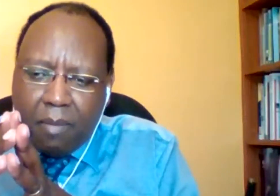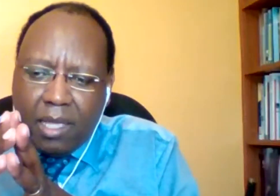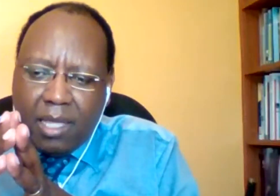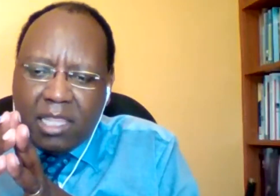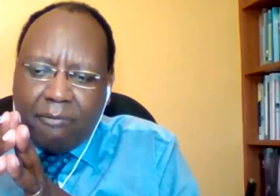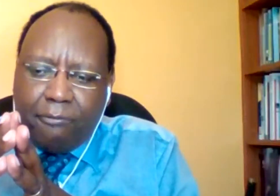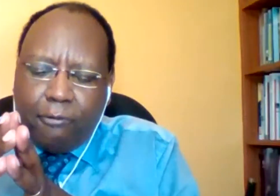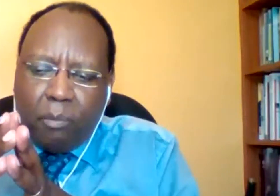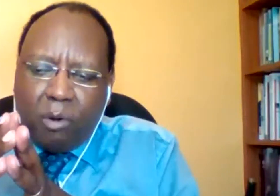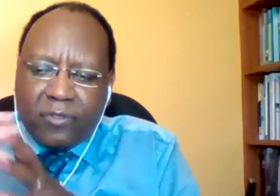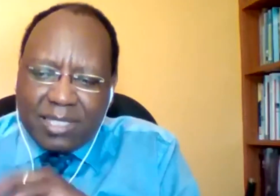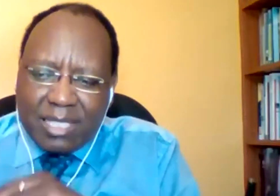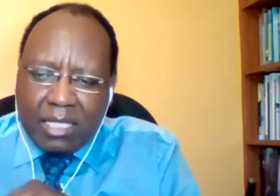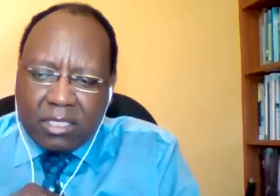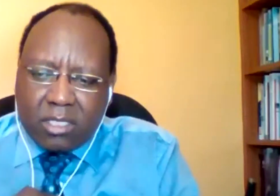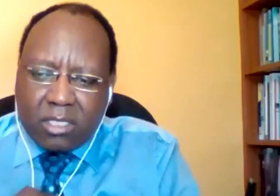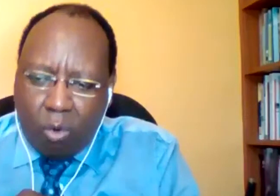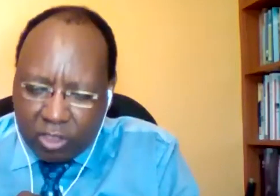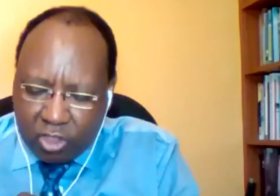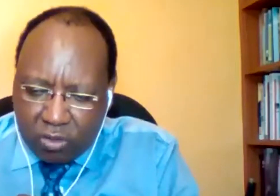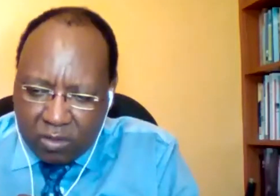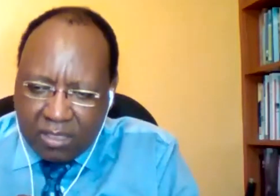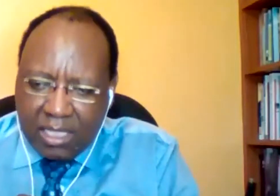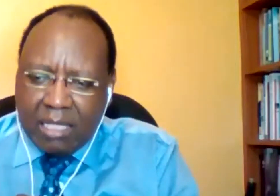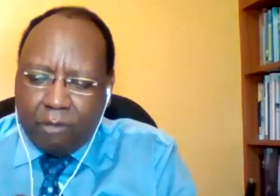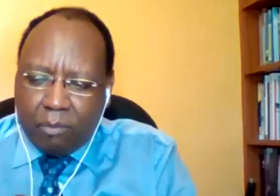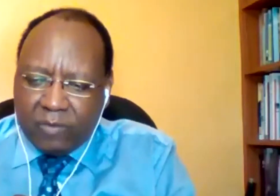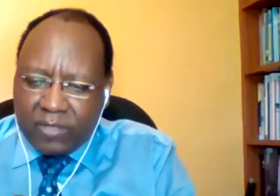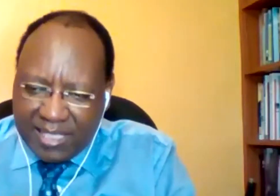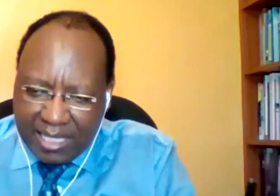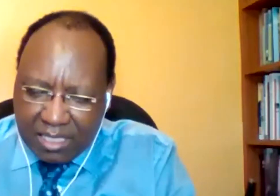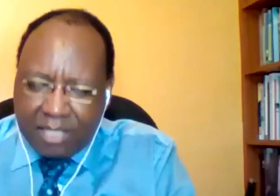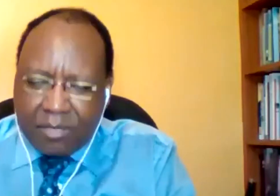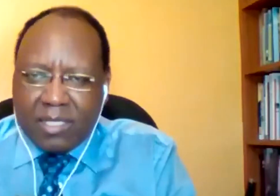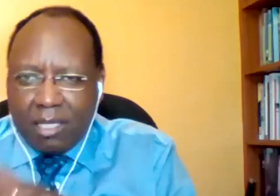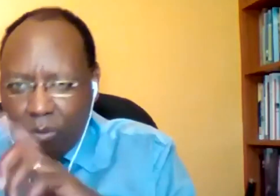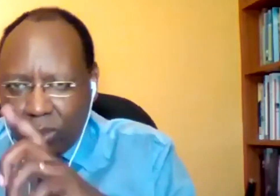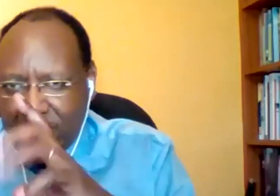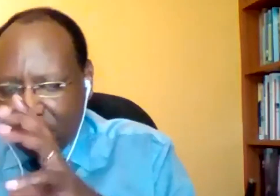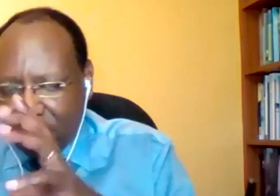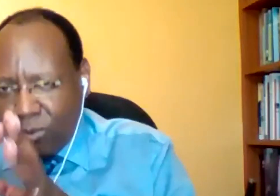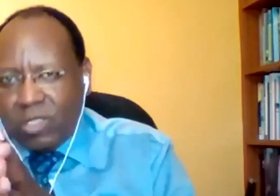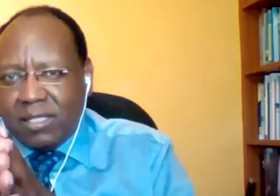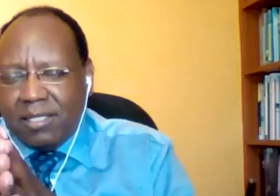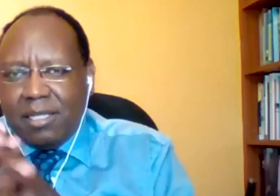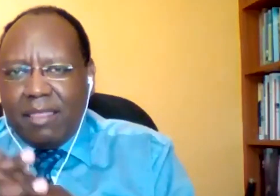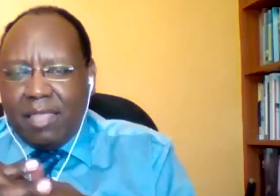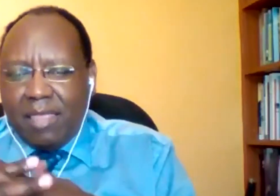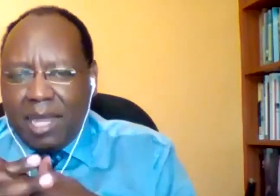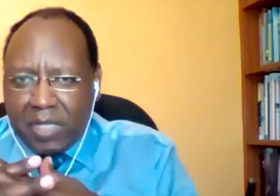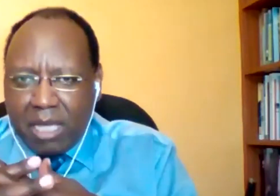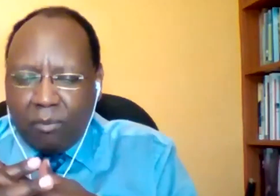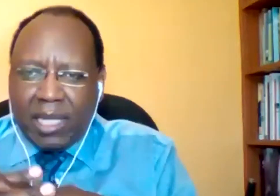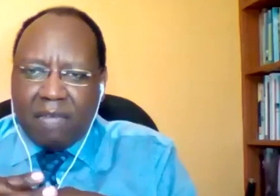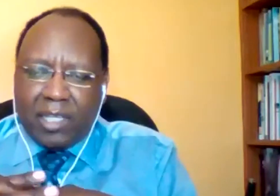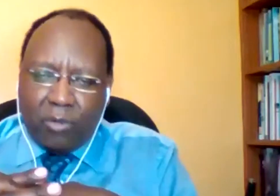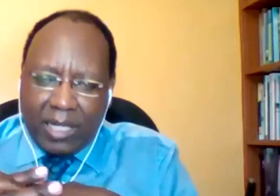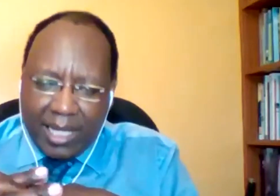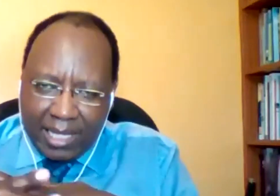when I was doing free talks. And remember, the talk was free. And I would sit and wait, and no one comes. Can you